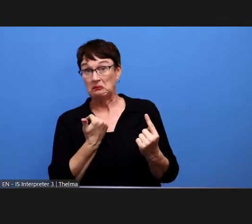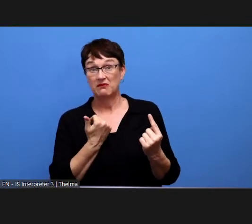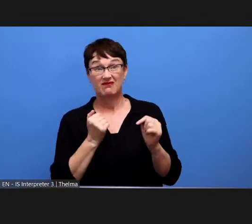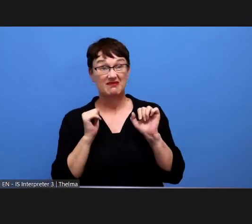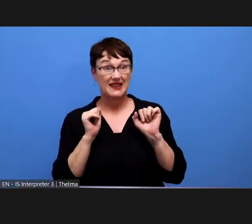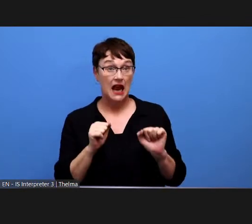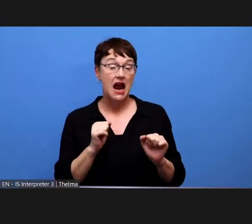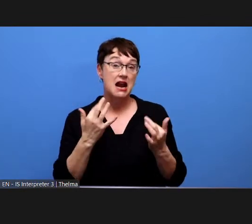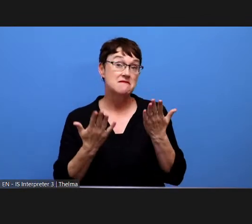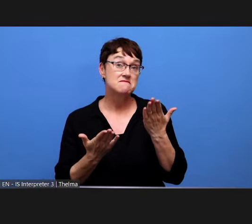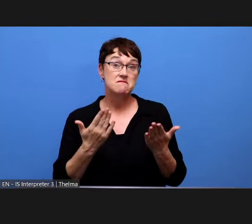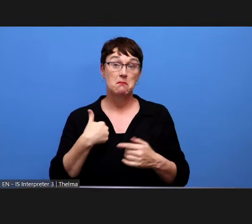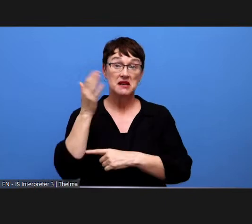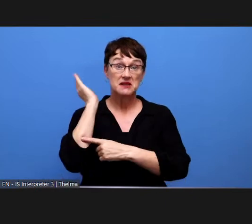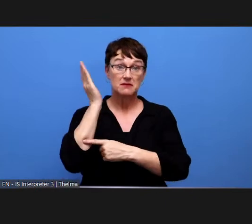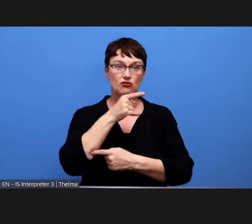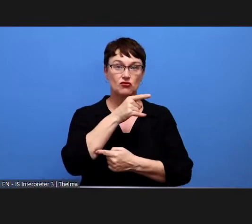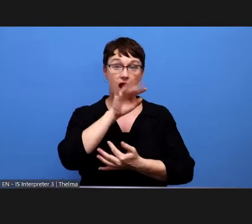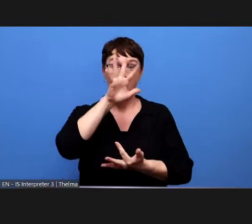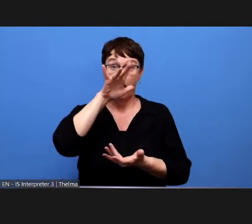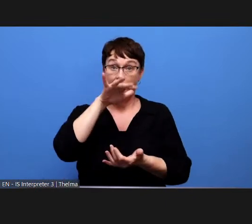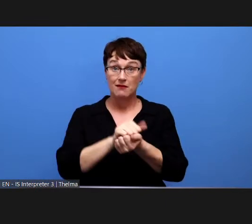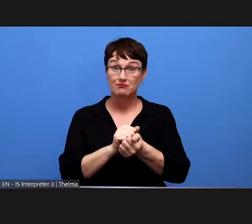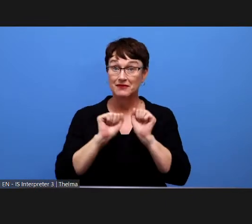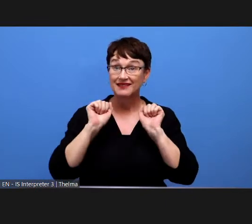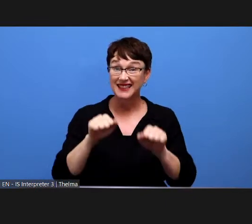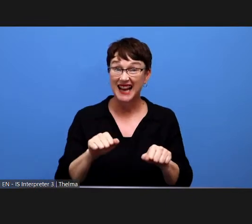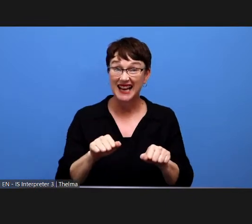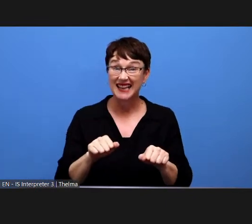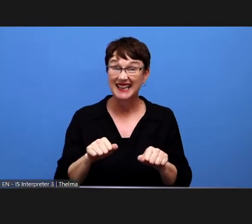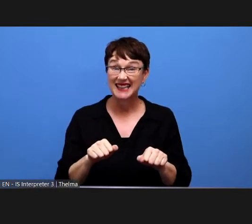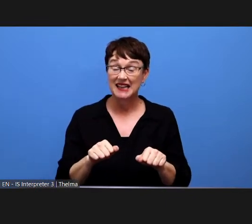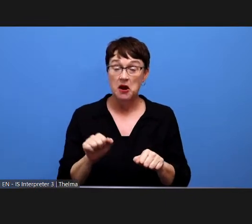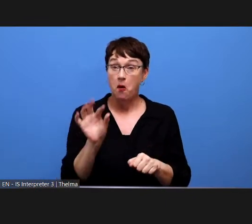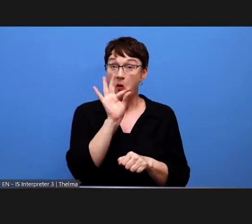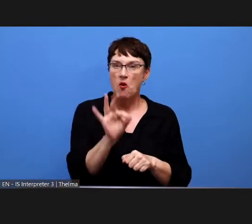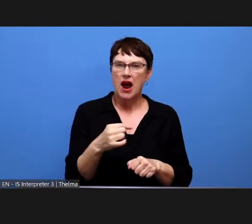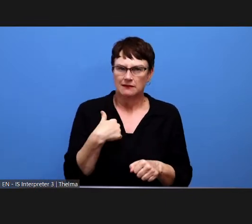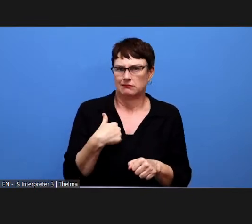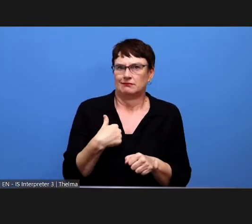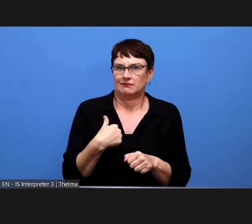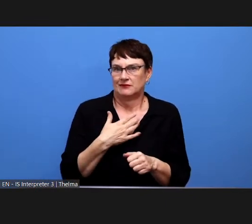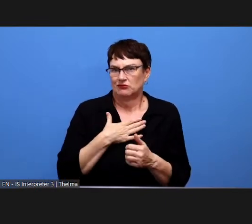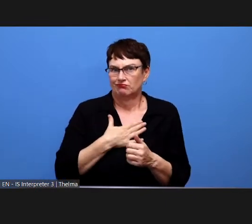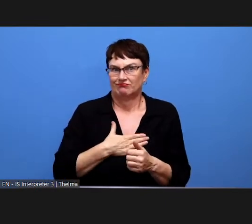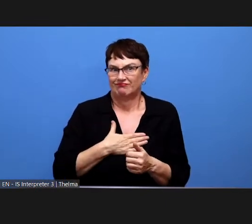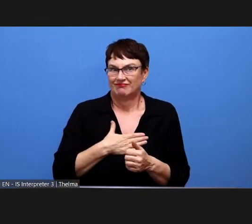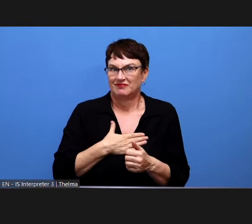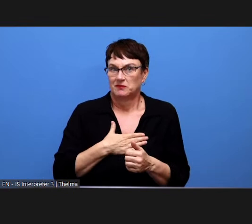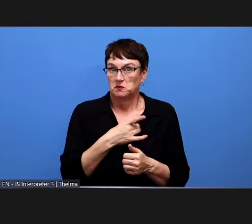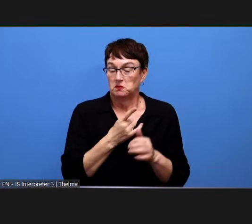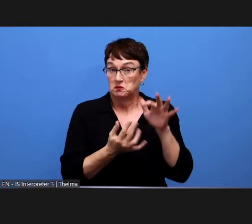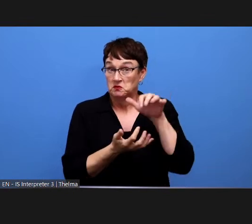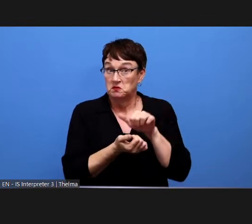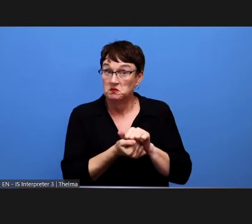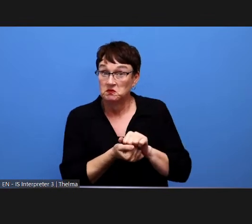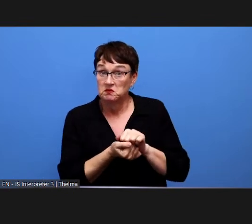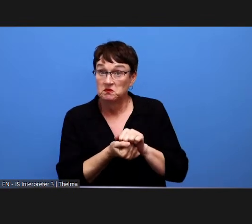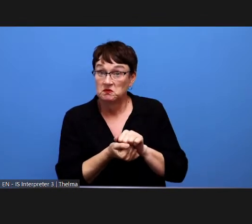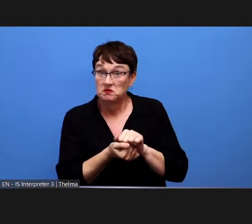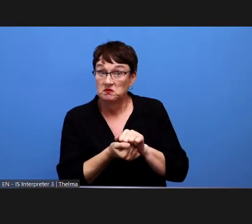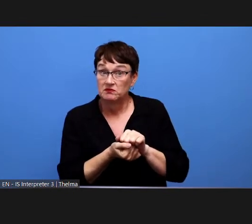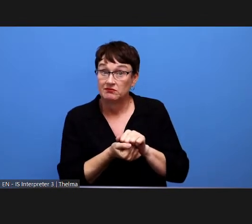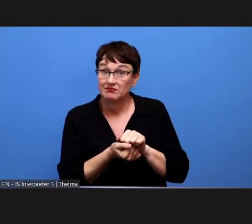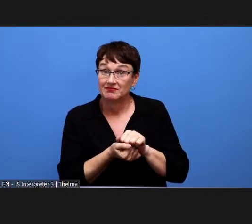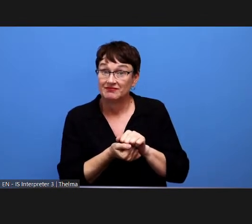the presentation on behalf of the group, because, okay. All right,